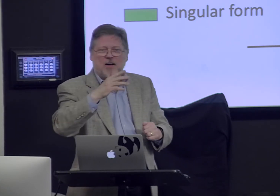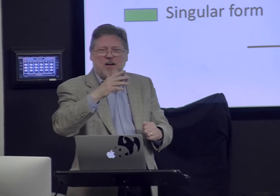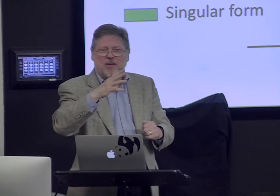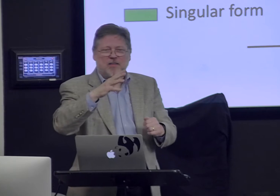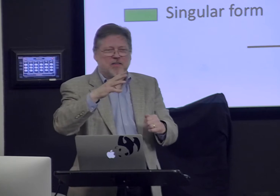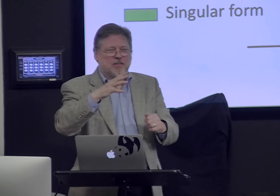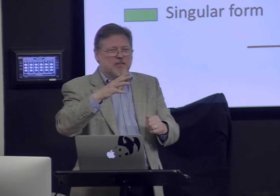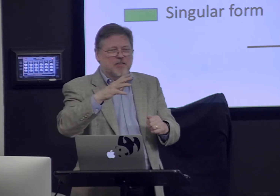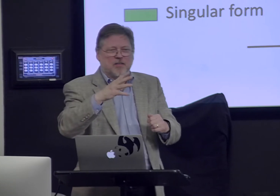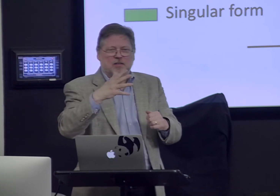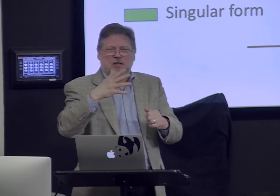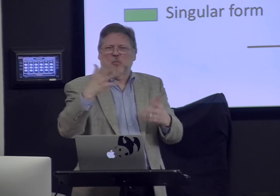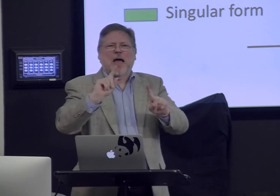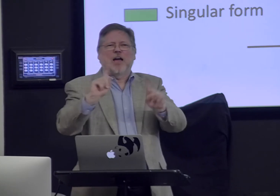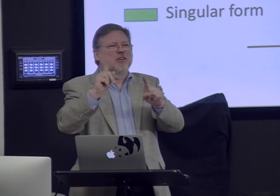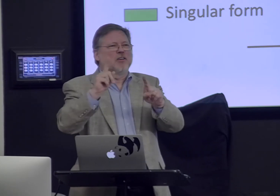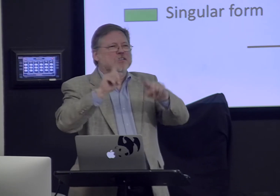How did you know, though,